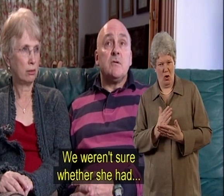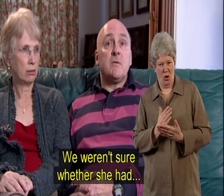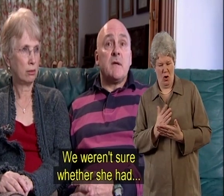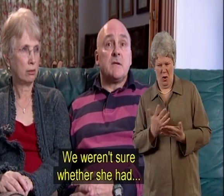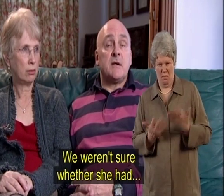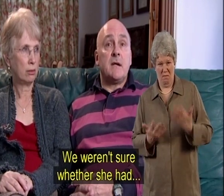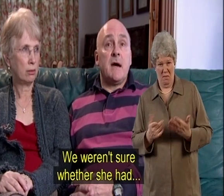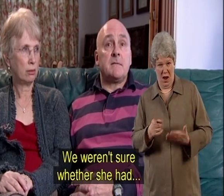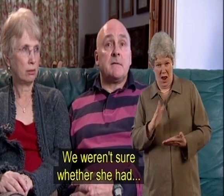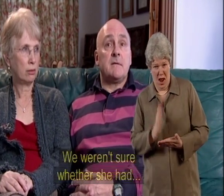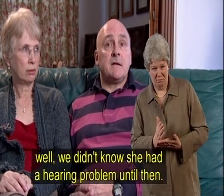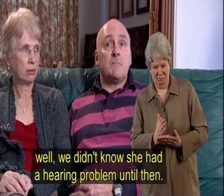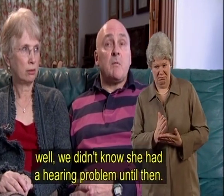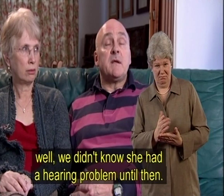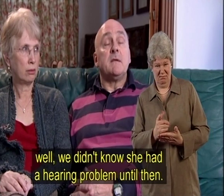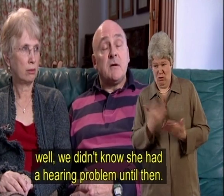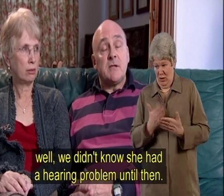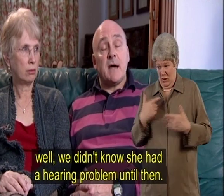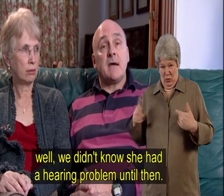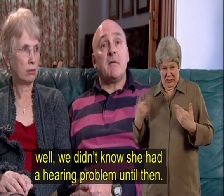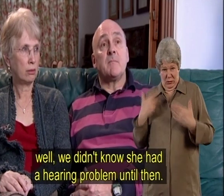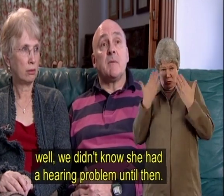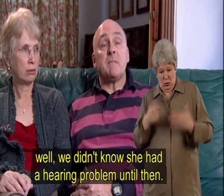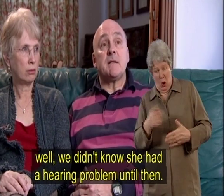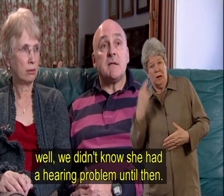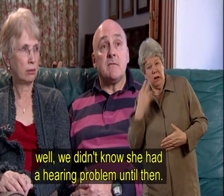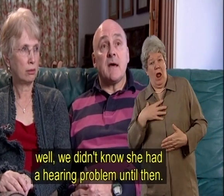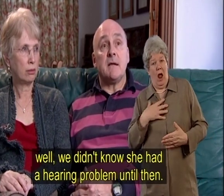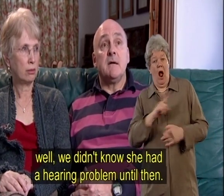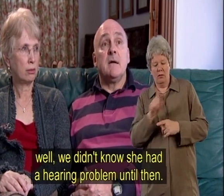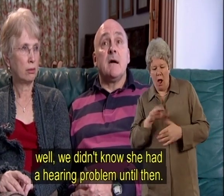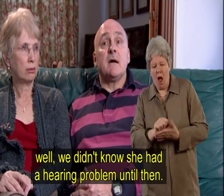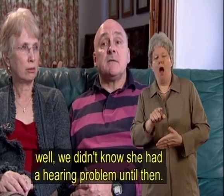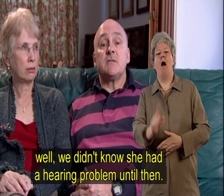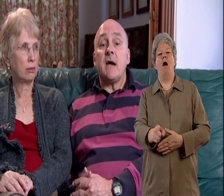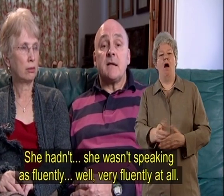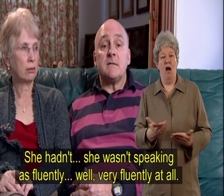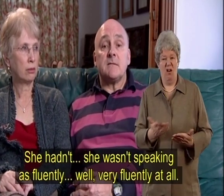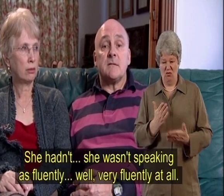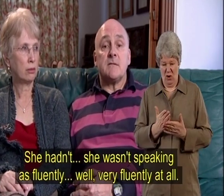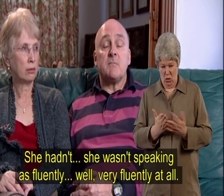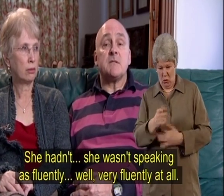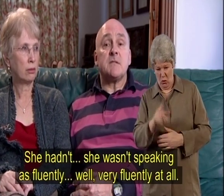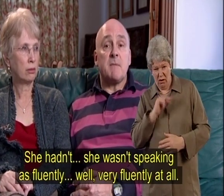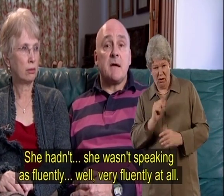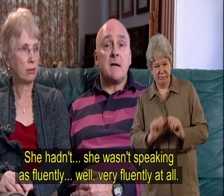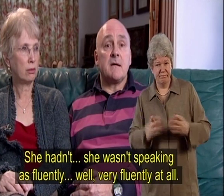weren't sure whether she had, we didn't know she had a hearing problem until then.